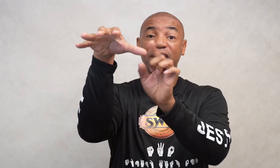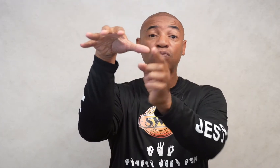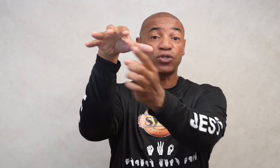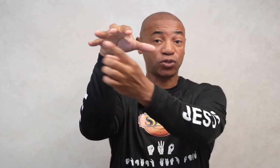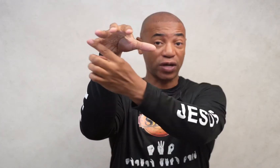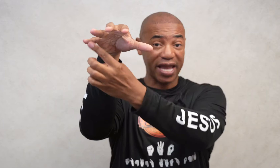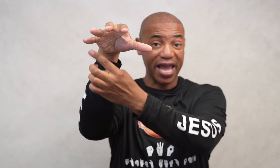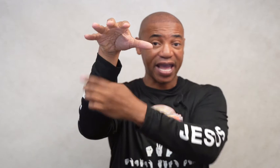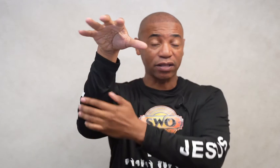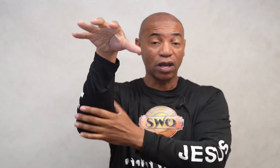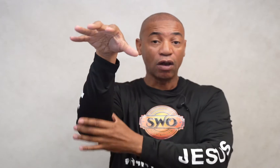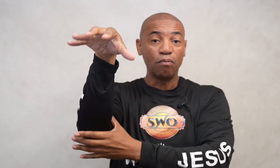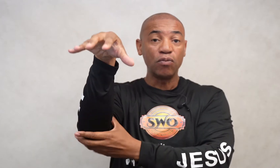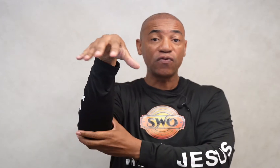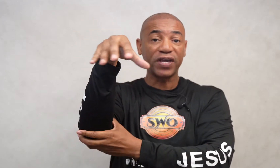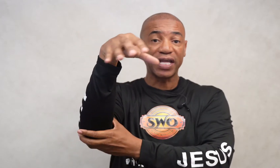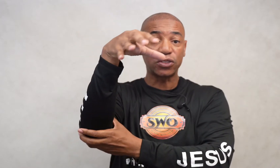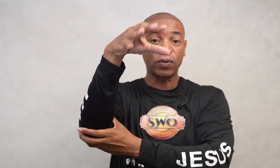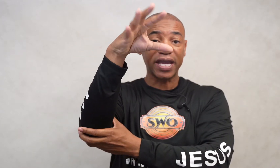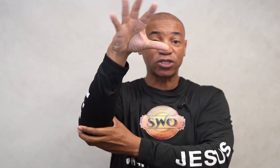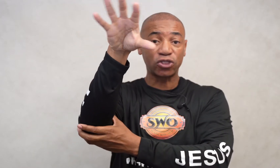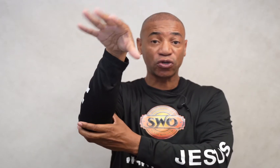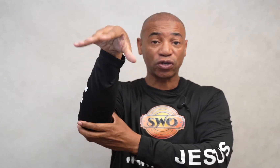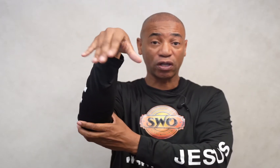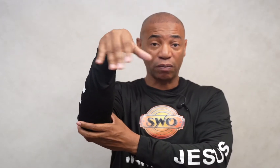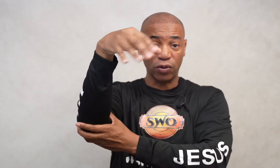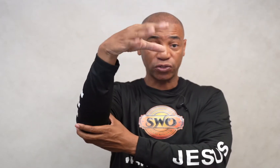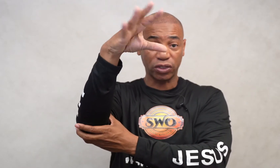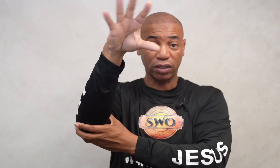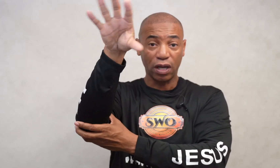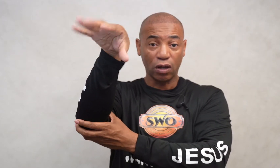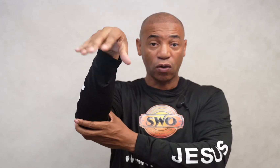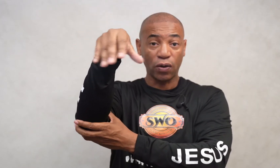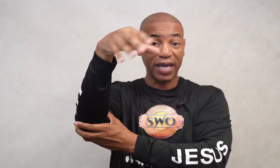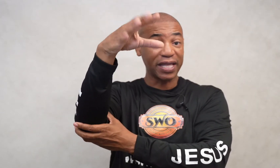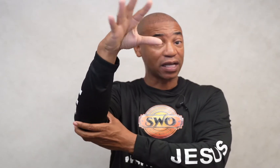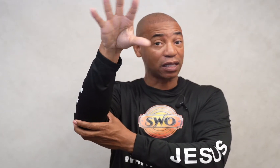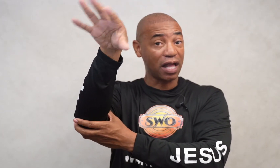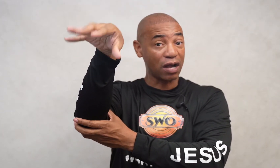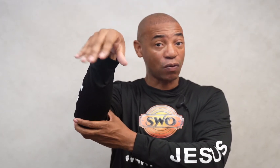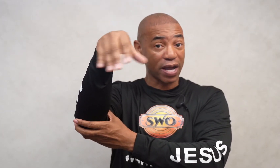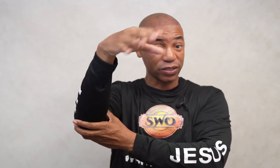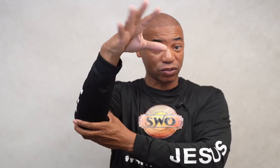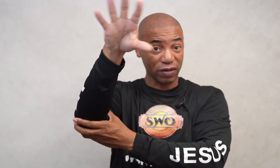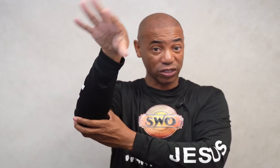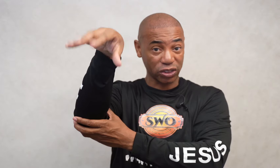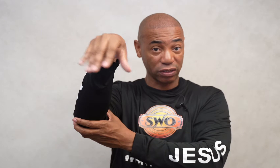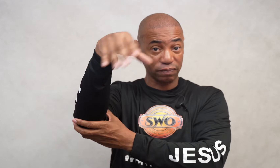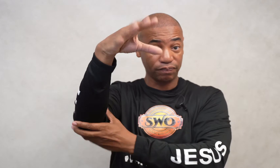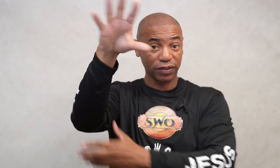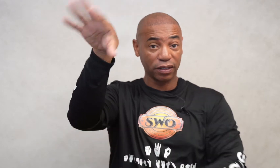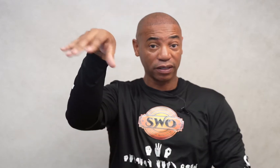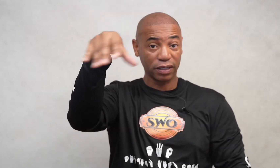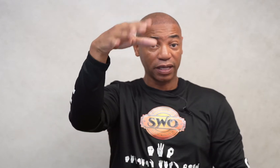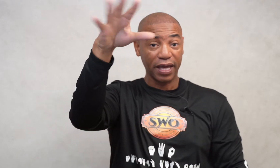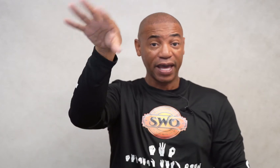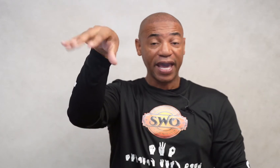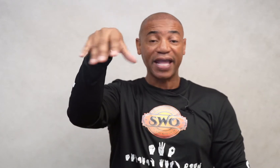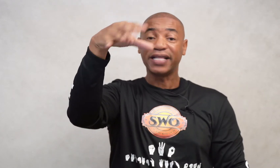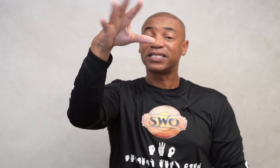with your hand, move it into a circular motion going in the clockwise direction. And at the